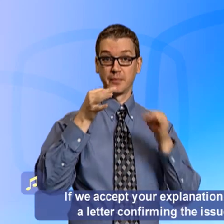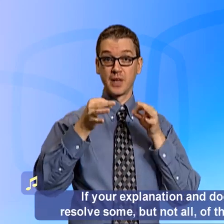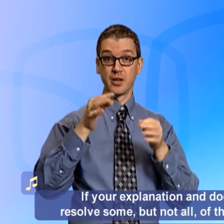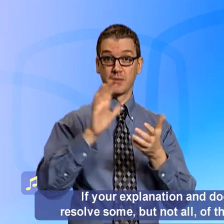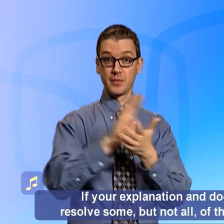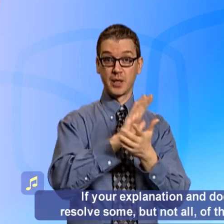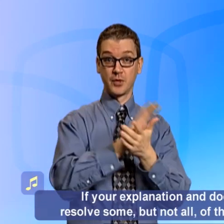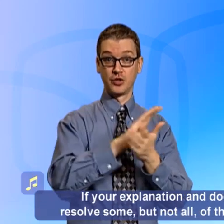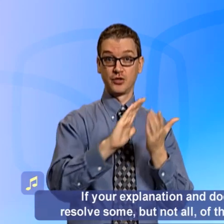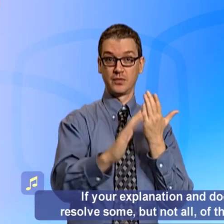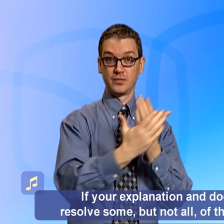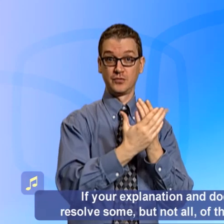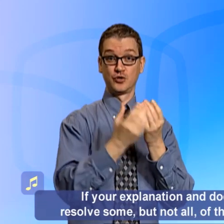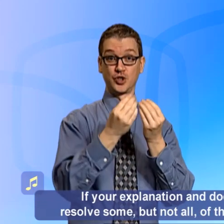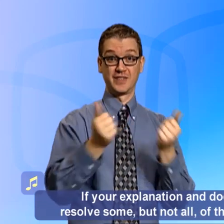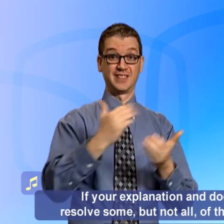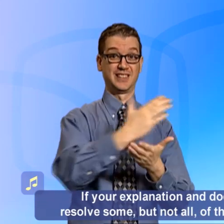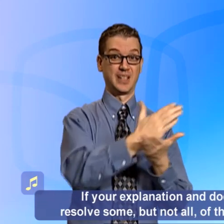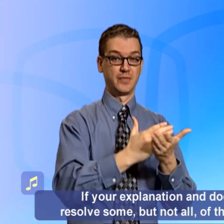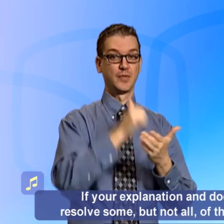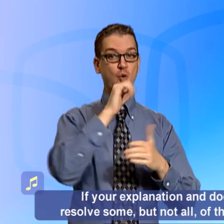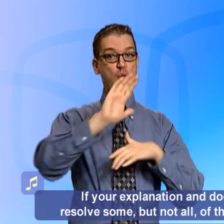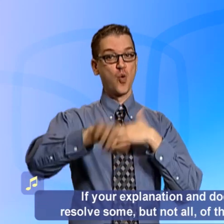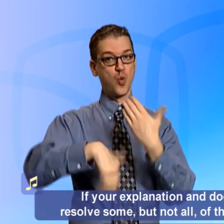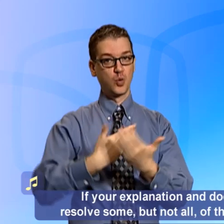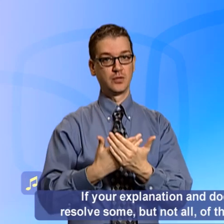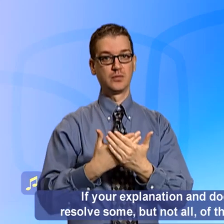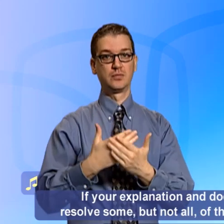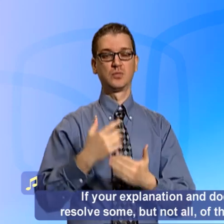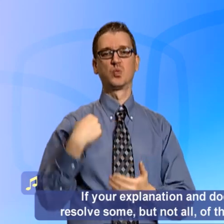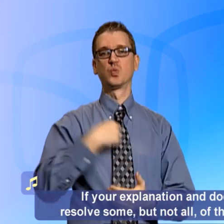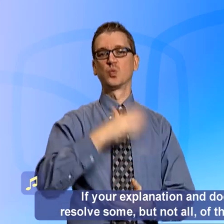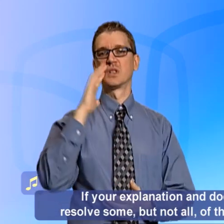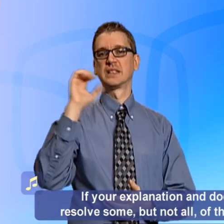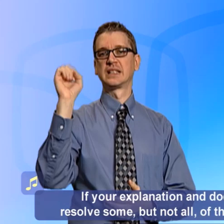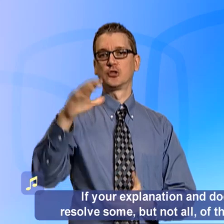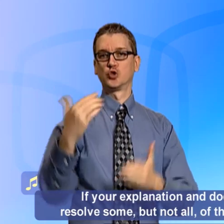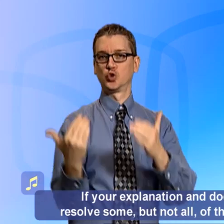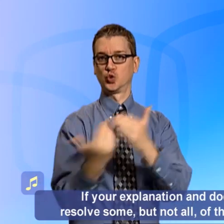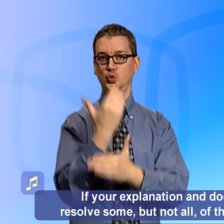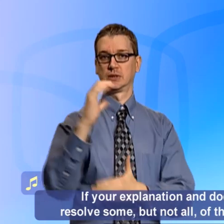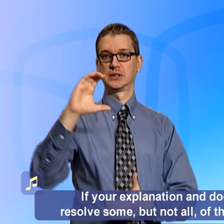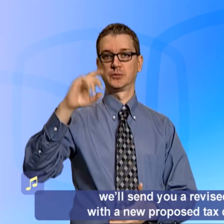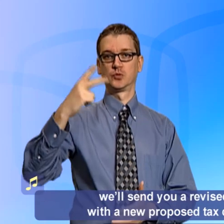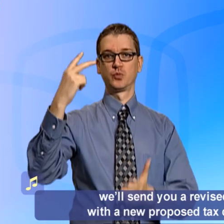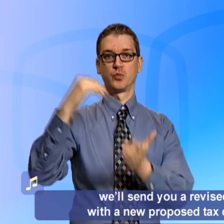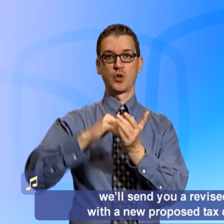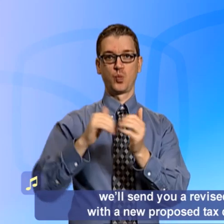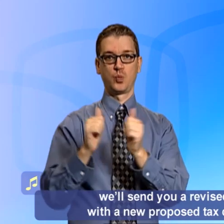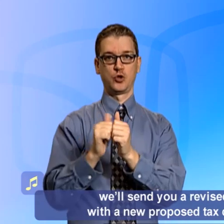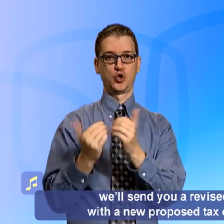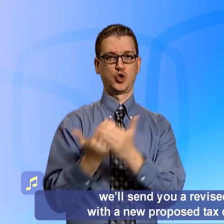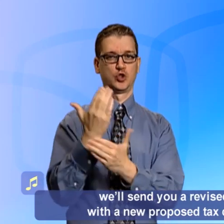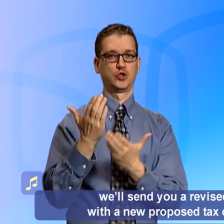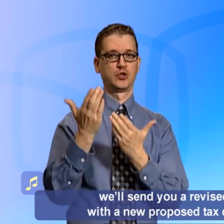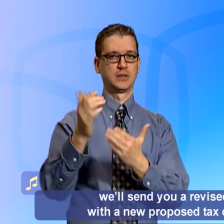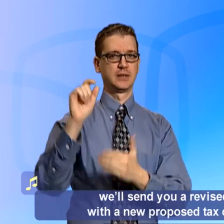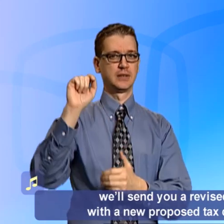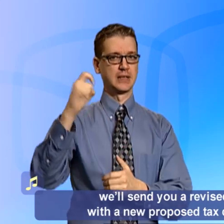If your explanation and documentation resolve some, but not all of the discrepancies, we'll send you a revised